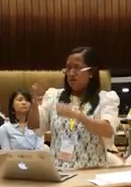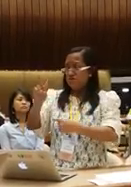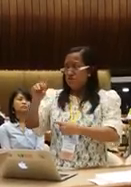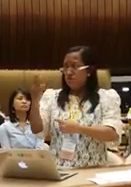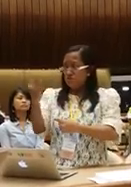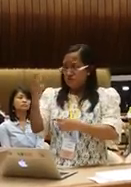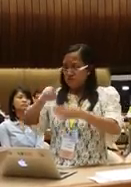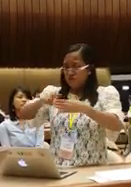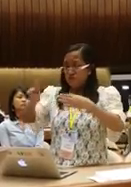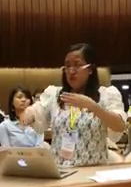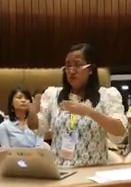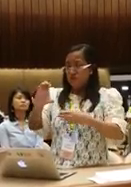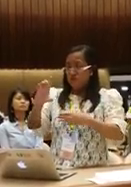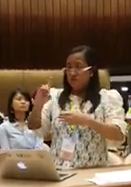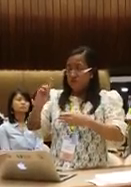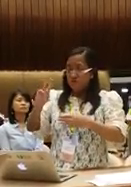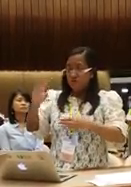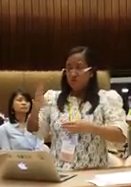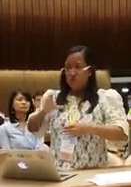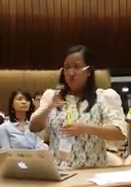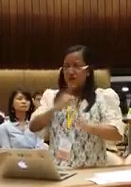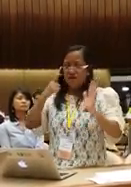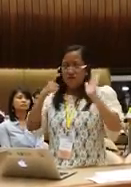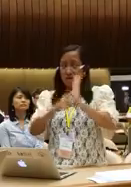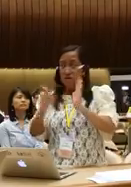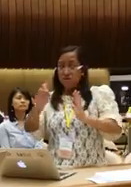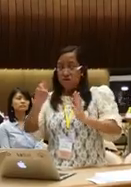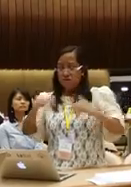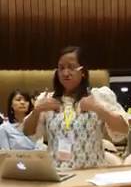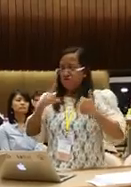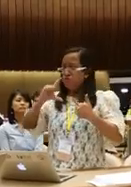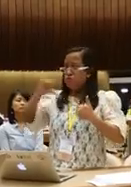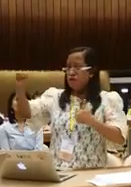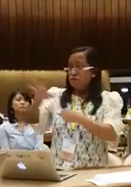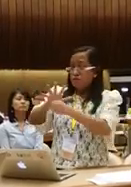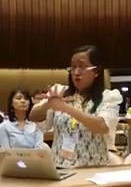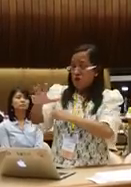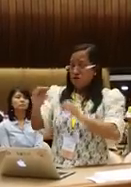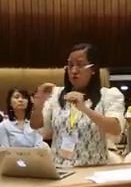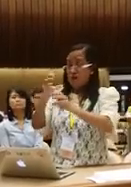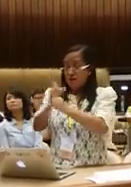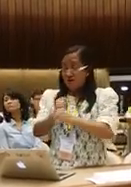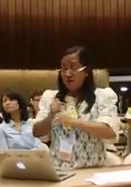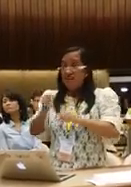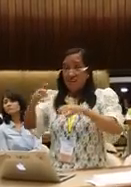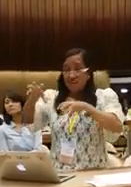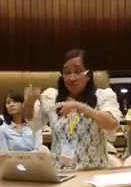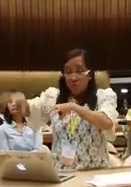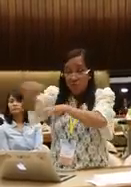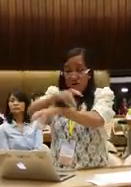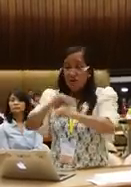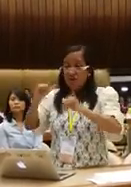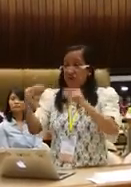settings. Planned sexuality education curricula are not accessible for girls with disabilities. The state has not responded